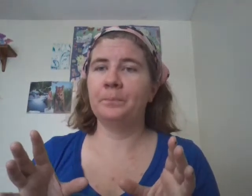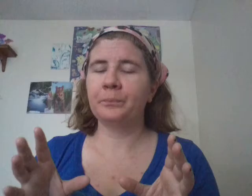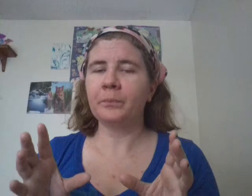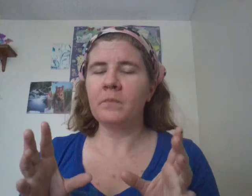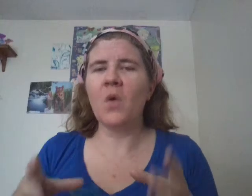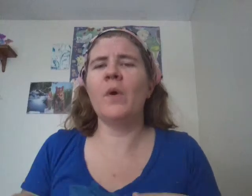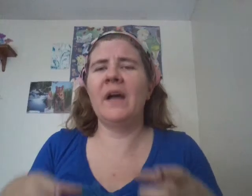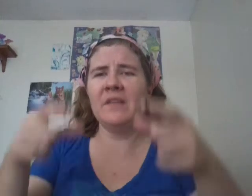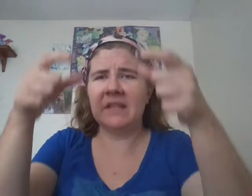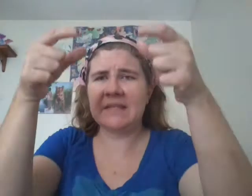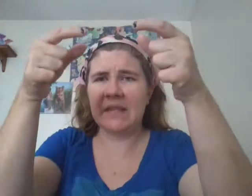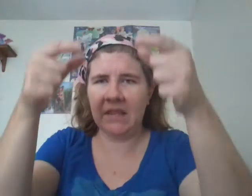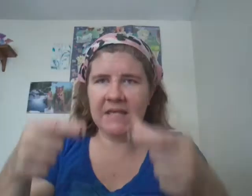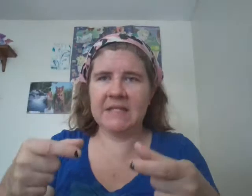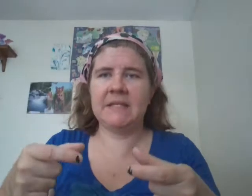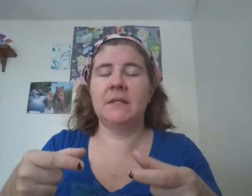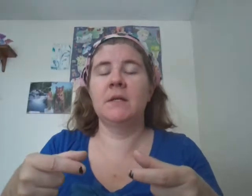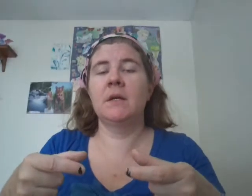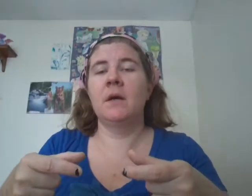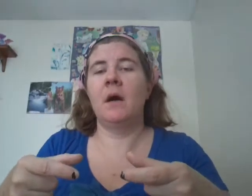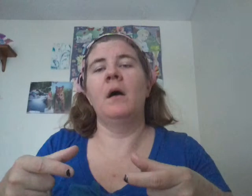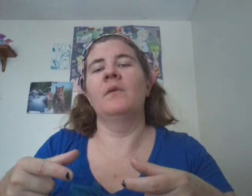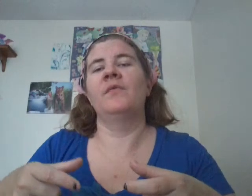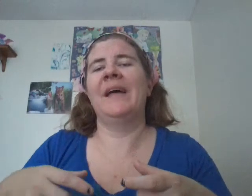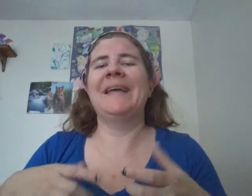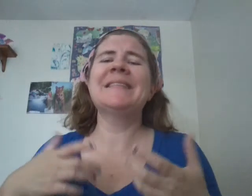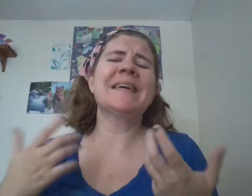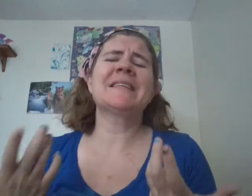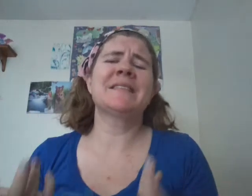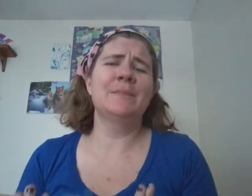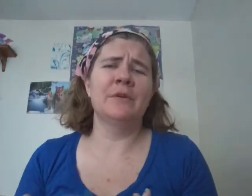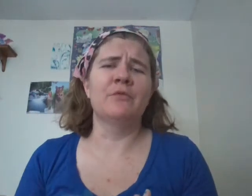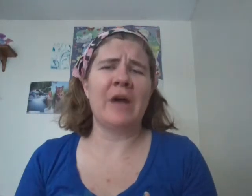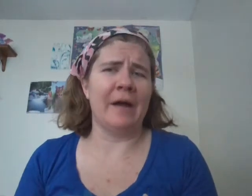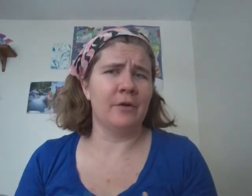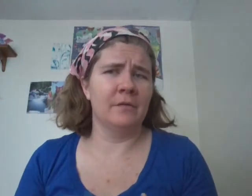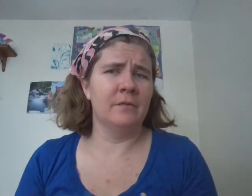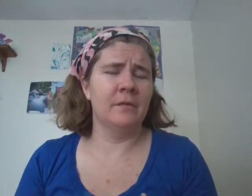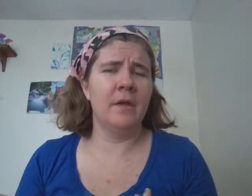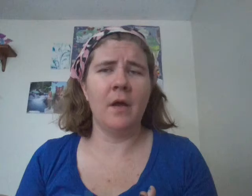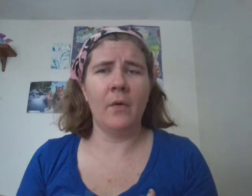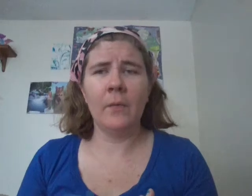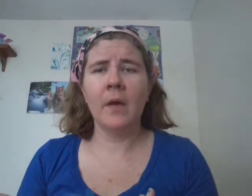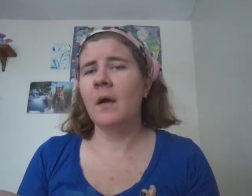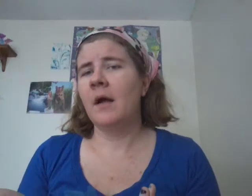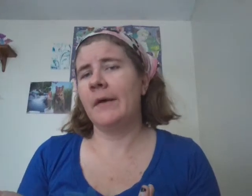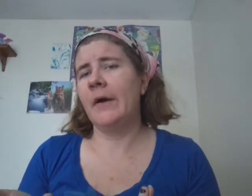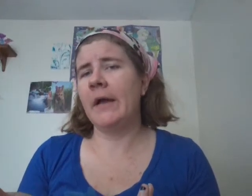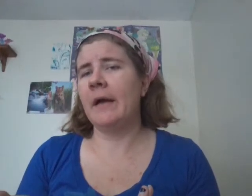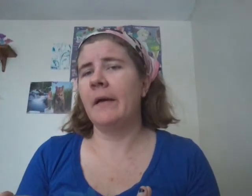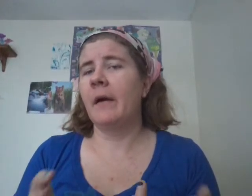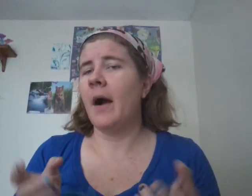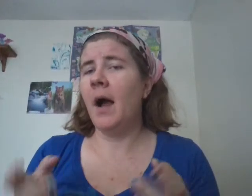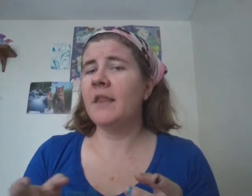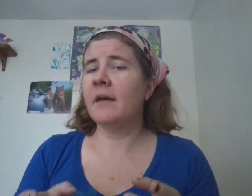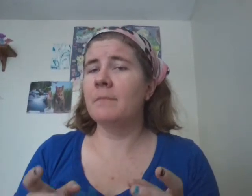where I have, like, this list of, like, it's like a symptom tracker, you know? Like, okay, I think